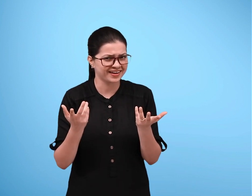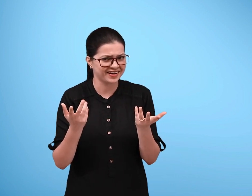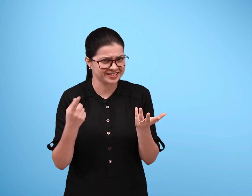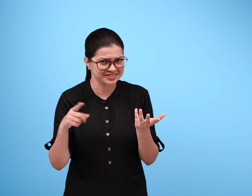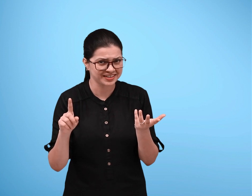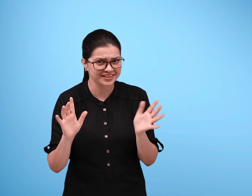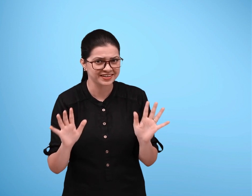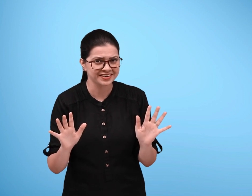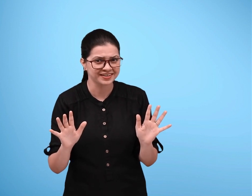Isn't it?